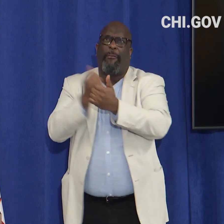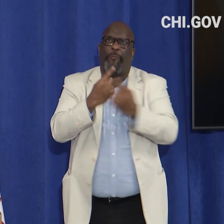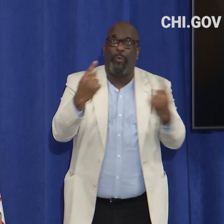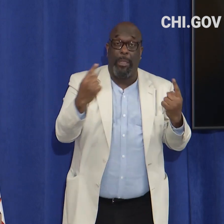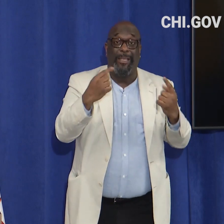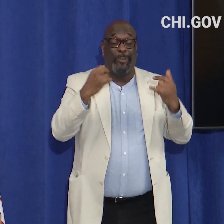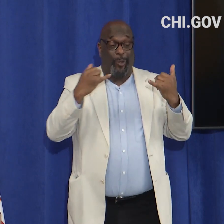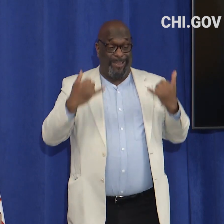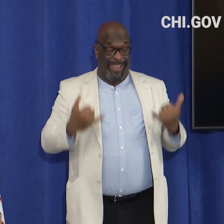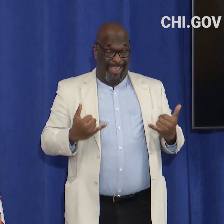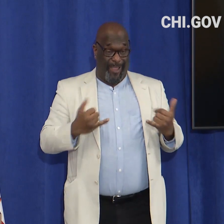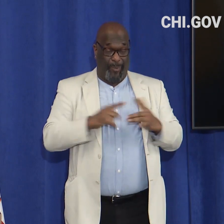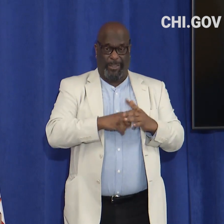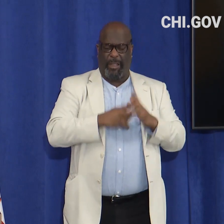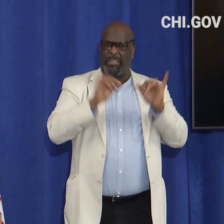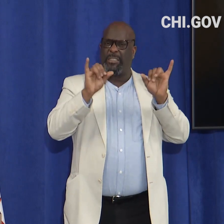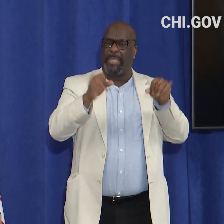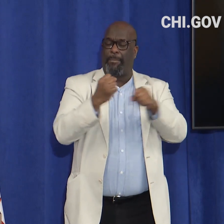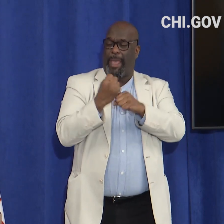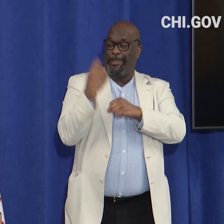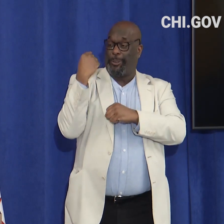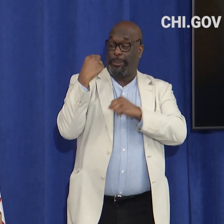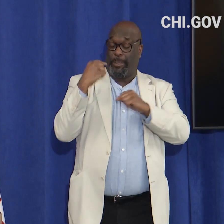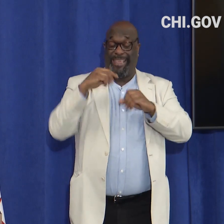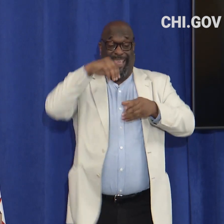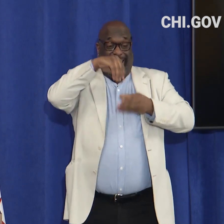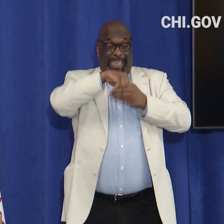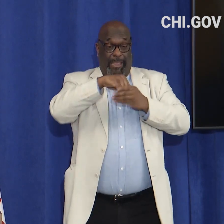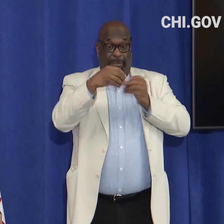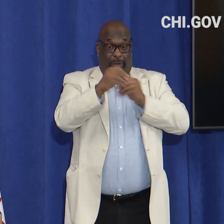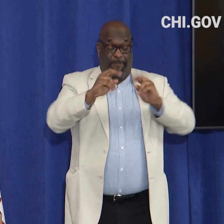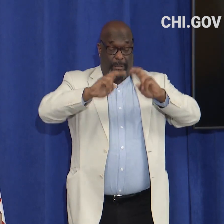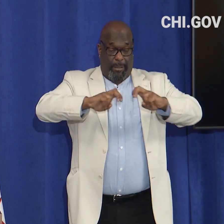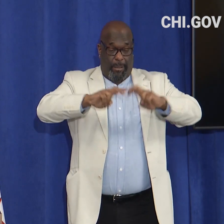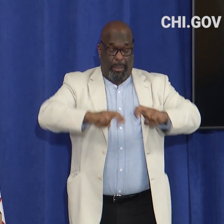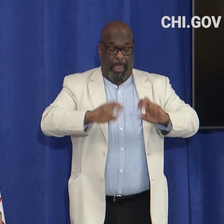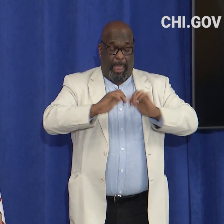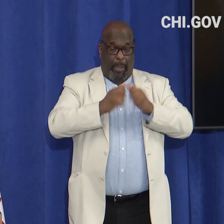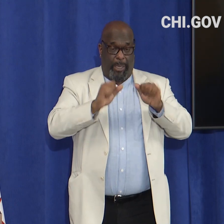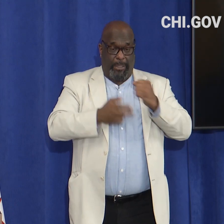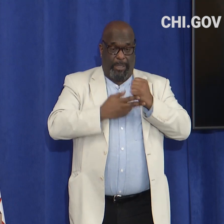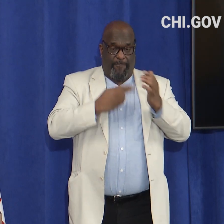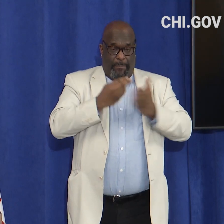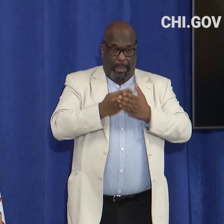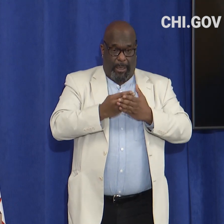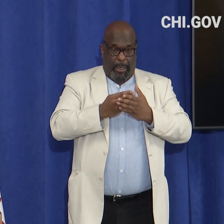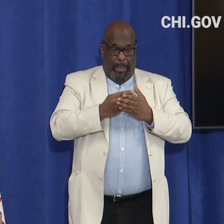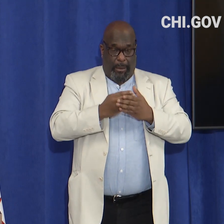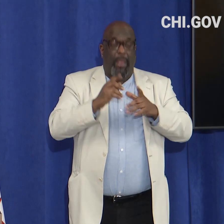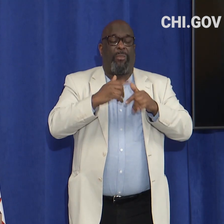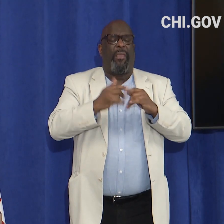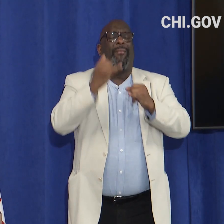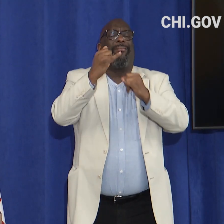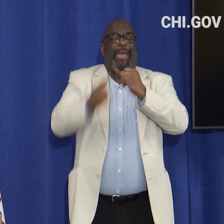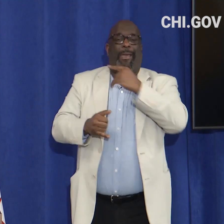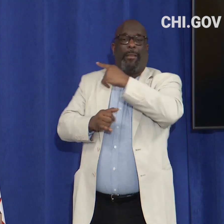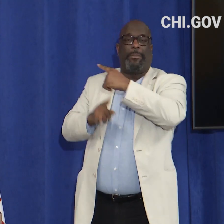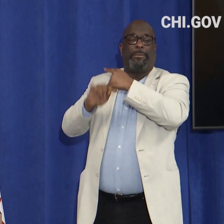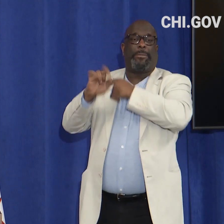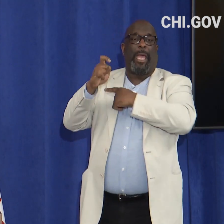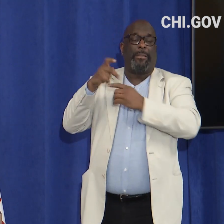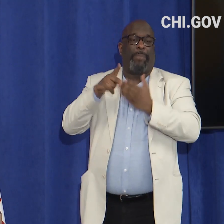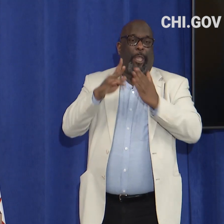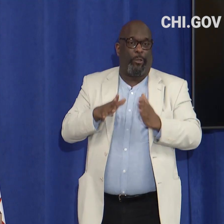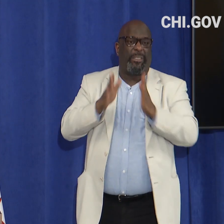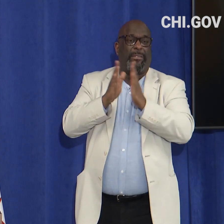started last year, which is to look internally first before we go to the taxpayers and say, we need more from you. But